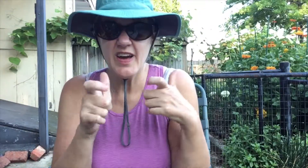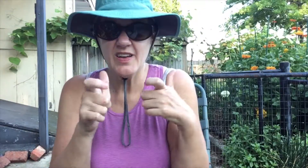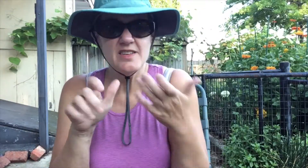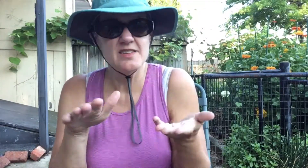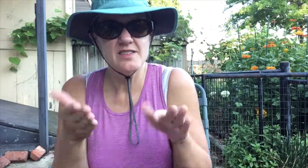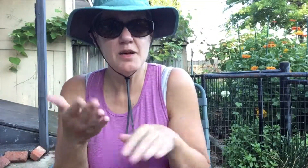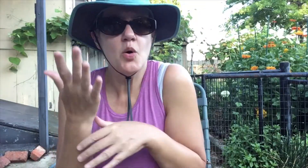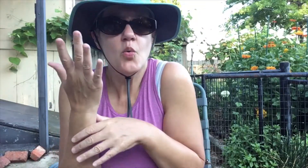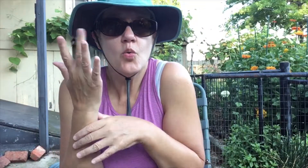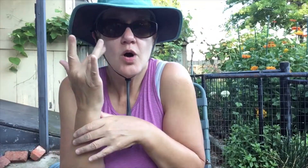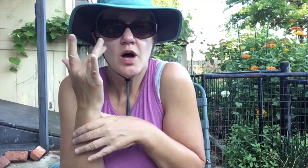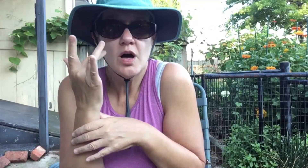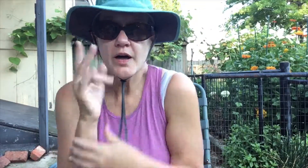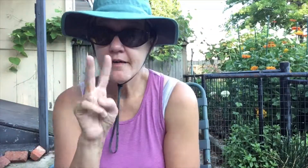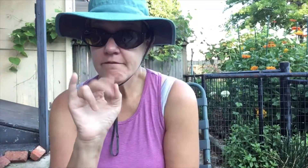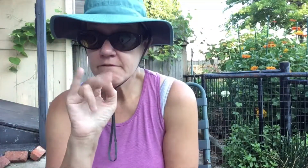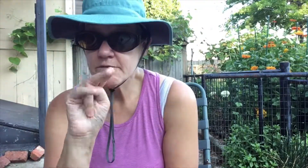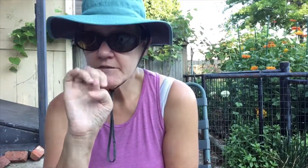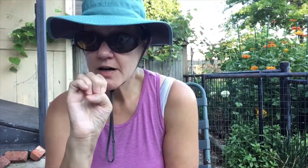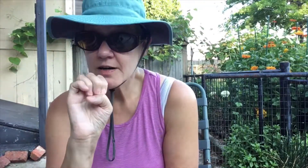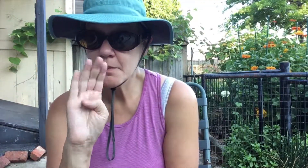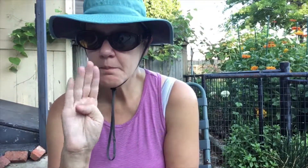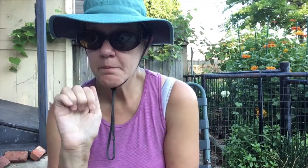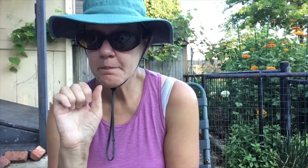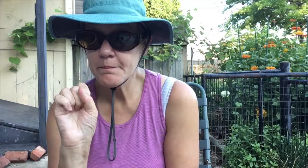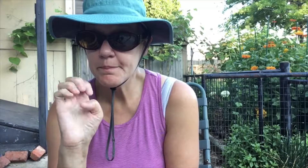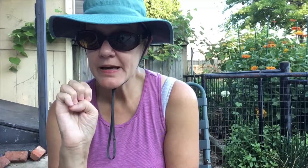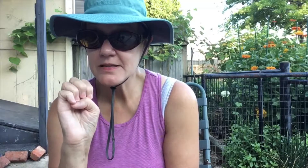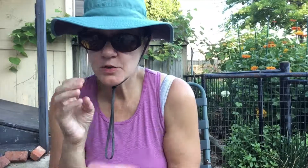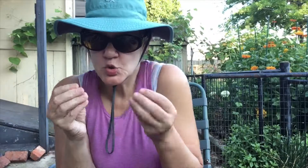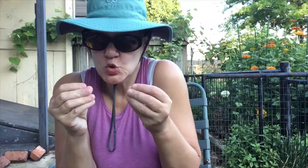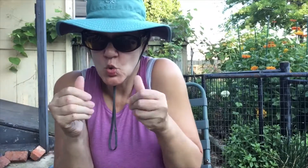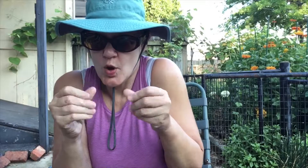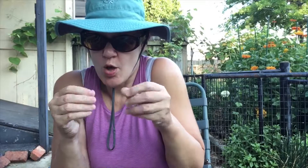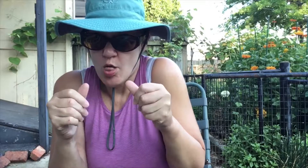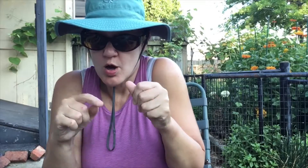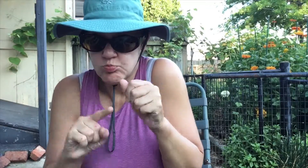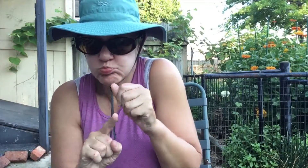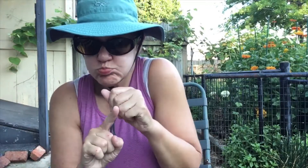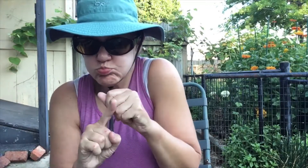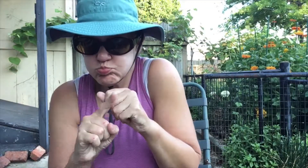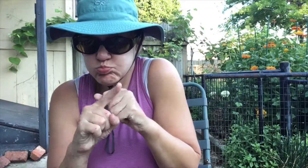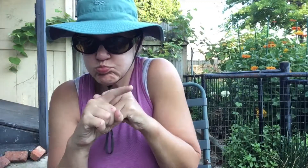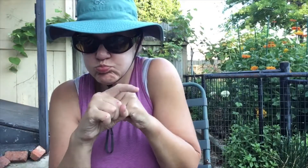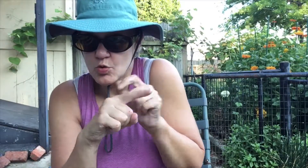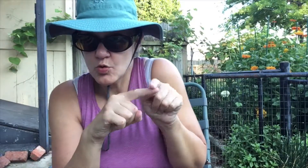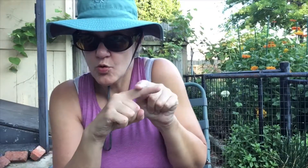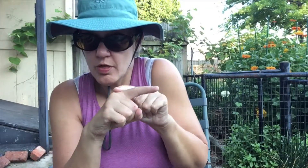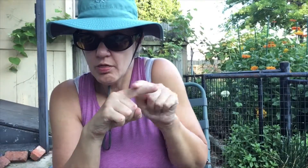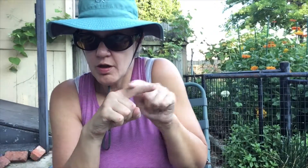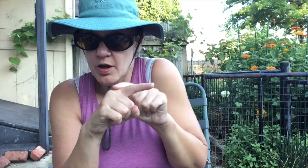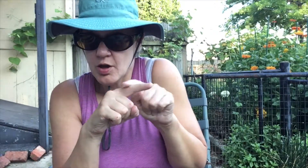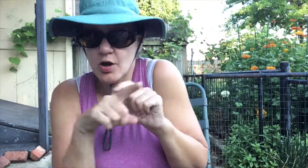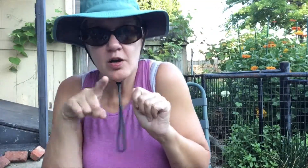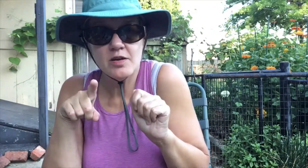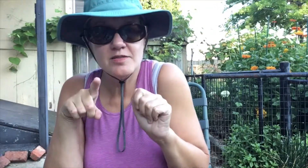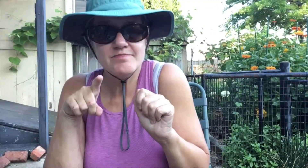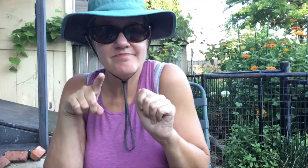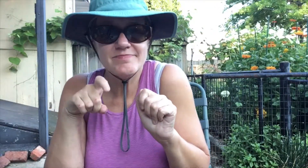It happens really quickly because a vine borer gets into the base of the plant and